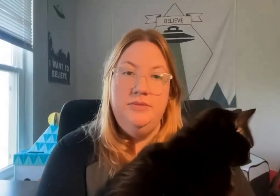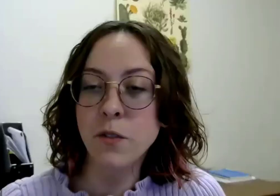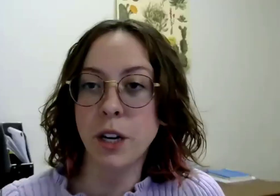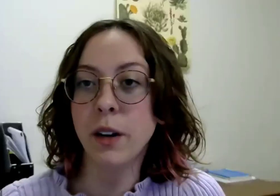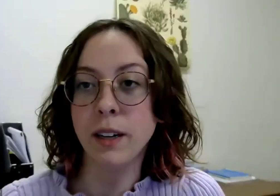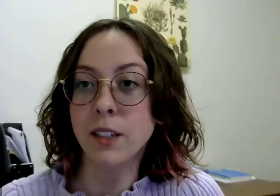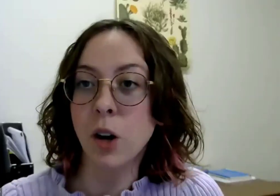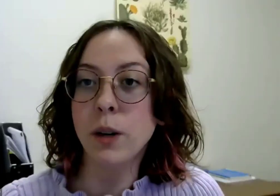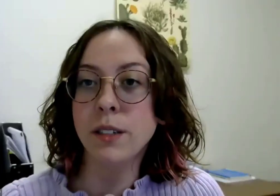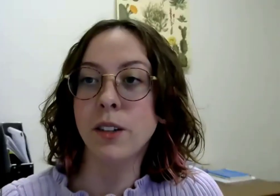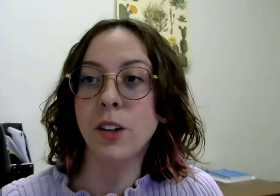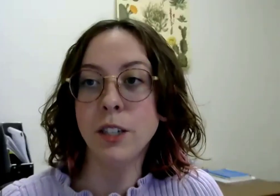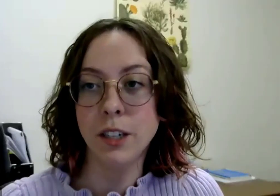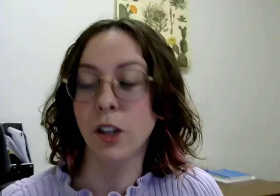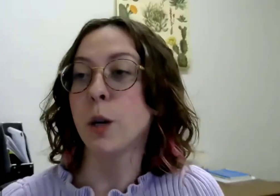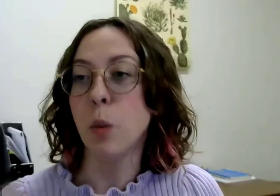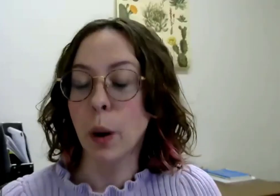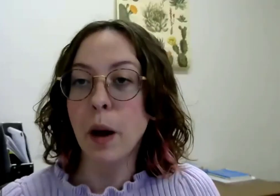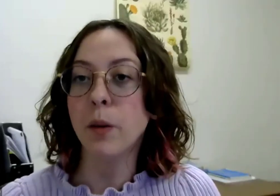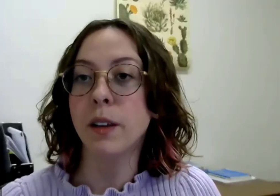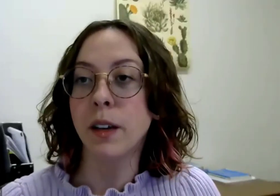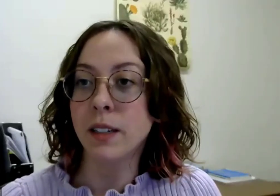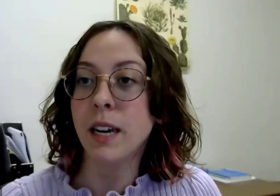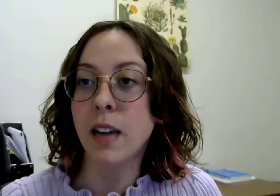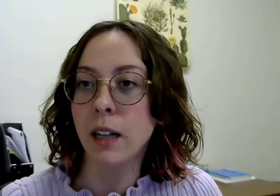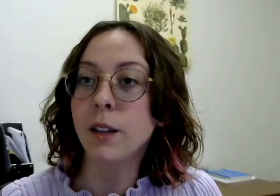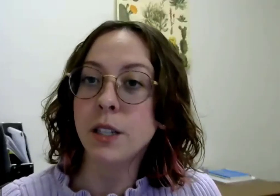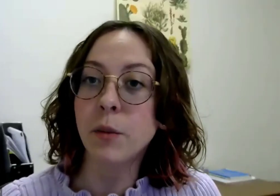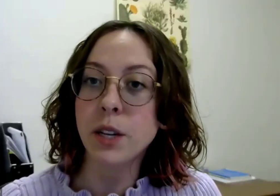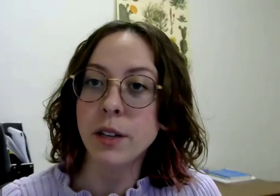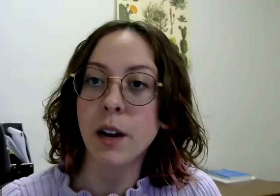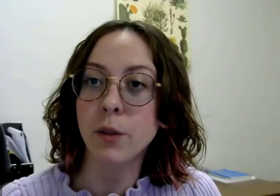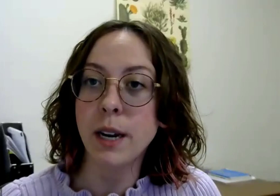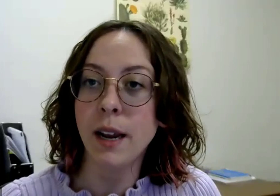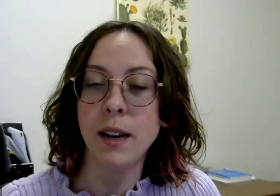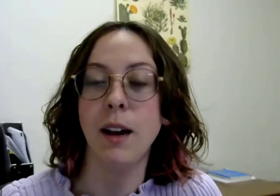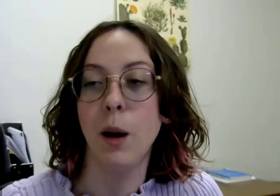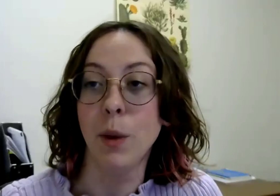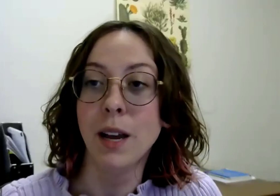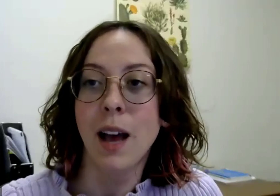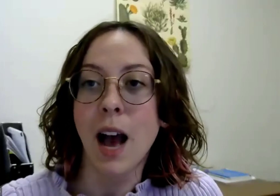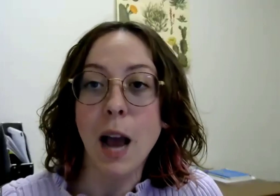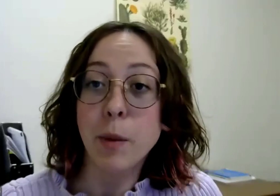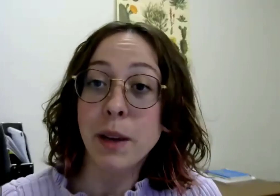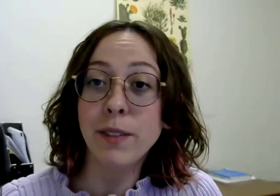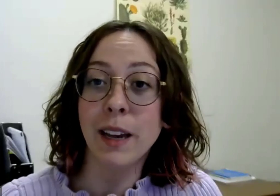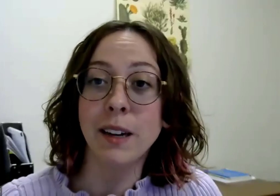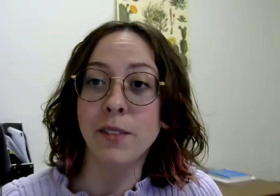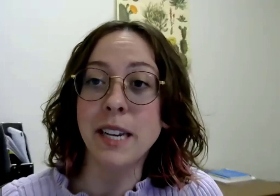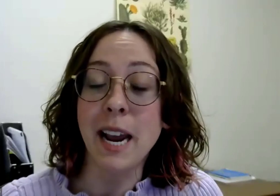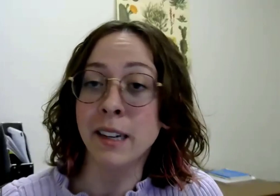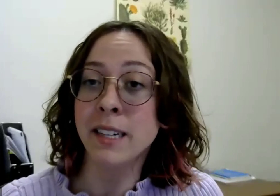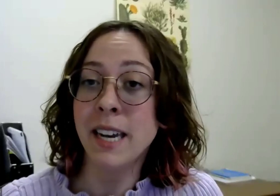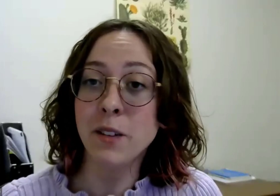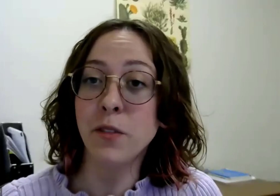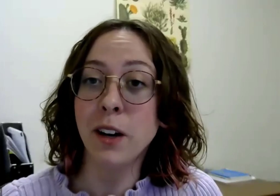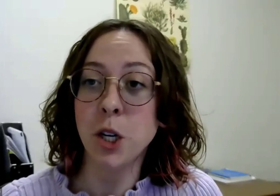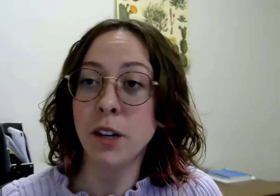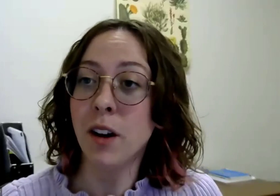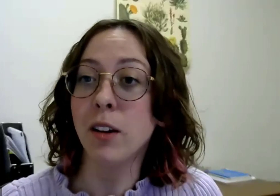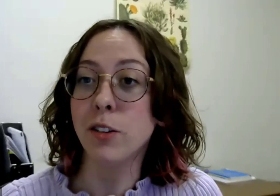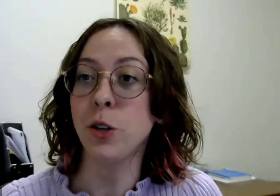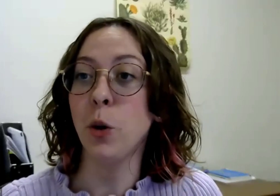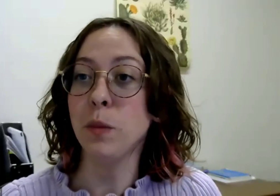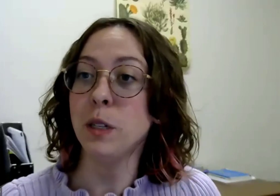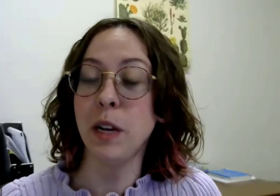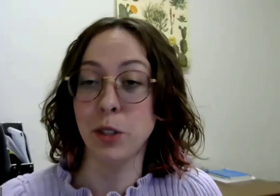Yes, thank you for sharing. It's always good to learn more about the technology that we're using every day. I'm a big fan of the annotate